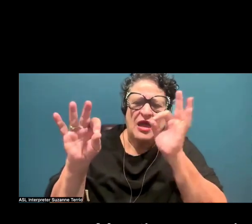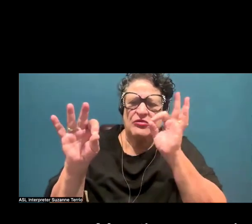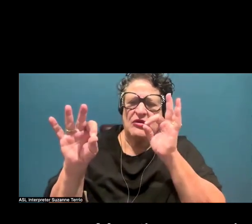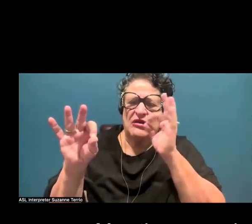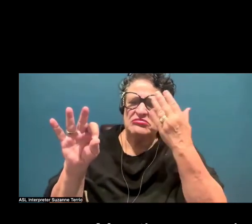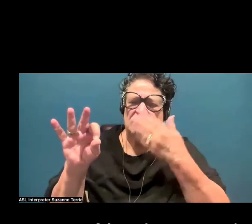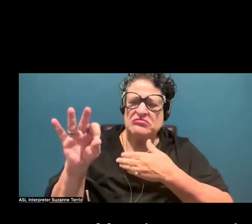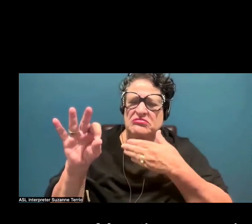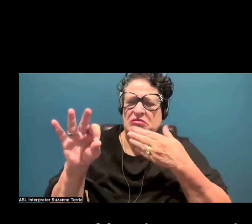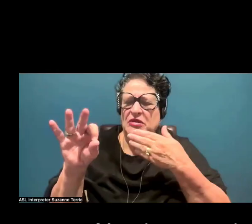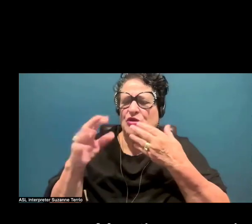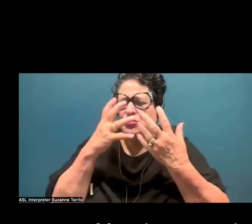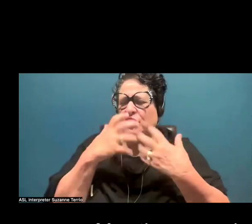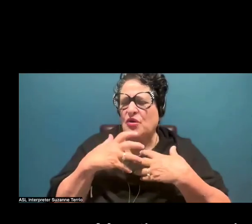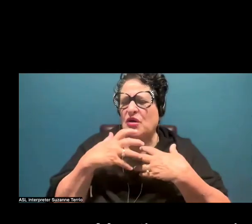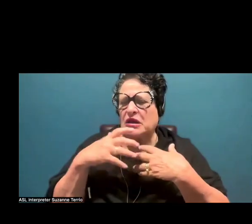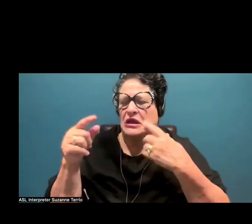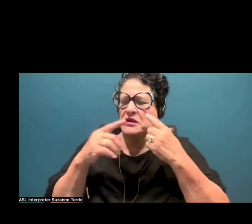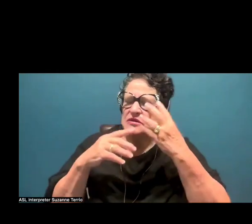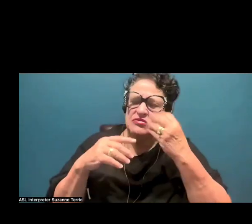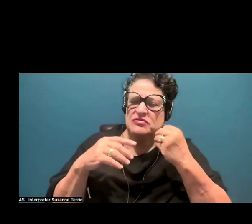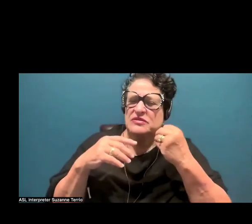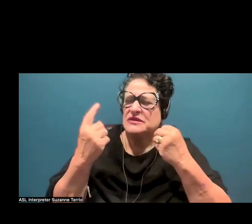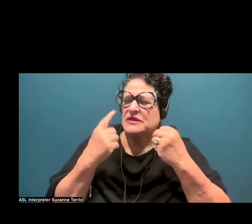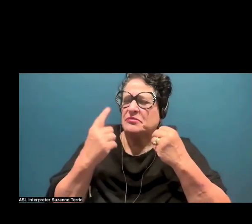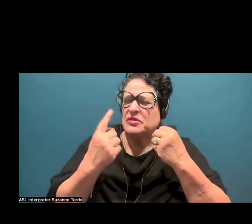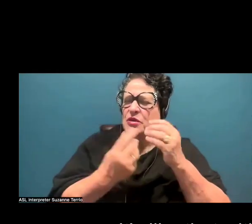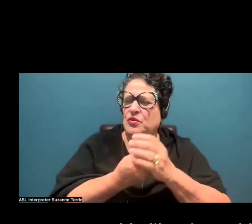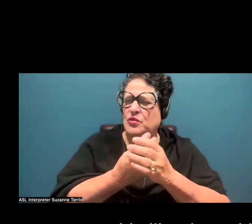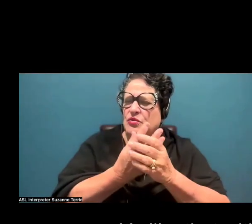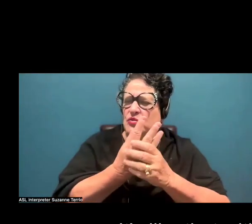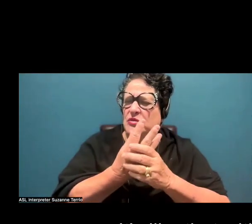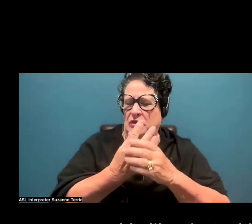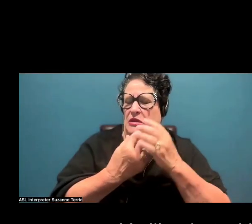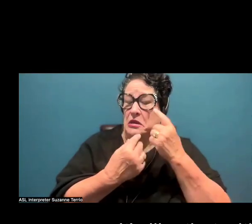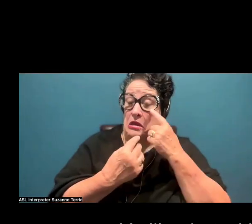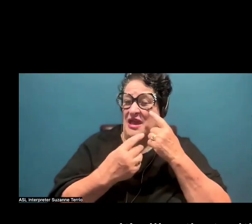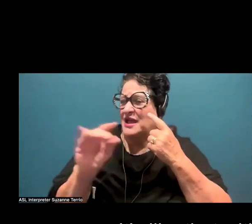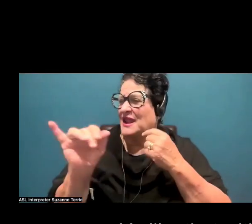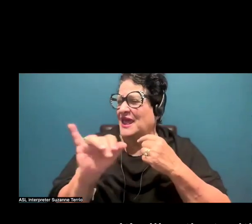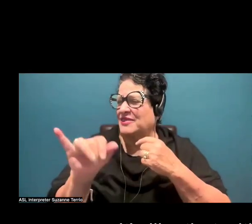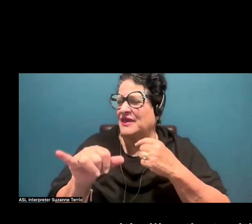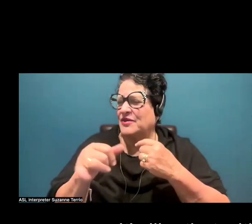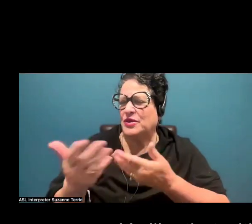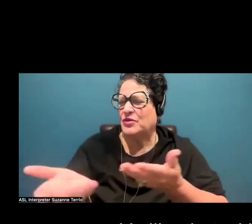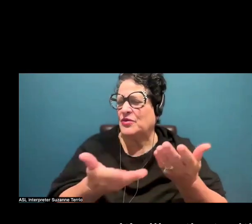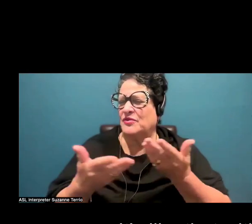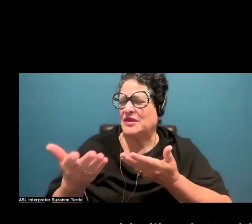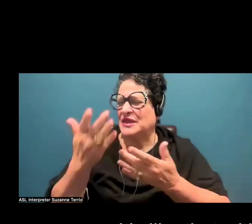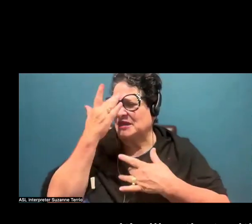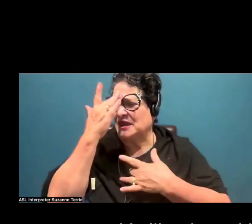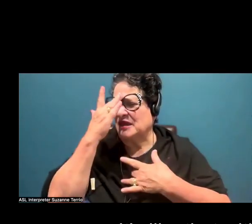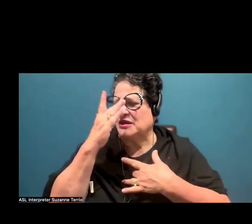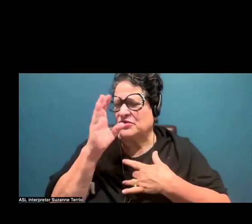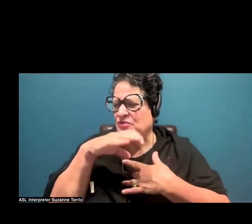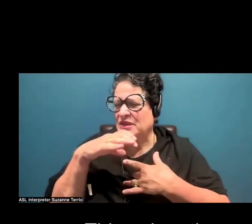dark in a flare-up, lid fused shut, something growing underneath. It's like that with all of us here. Sick, strange, and we don't